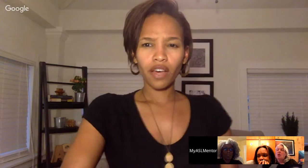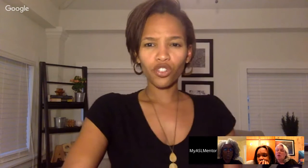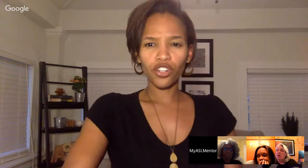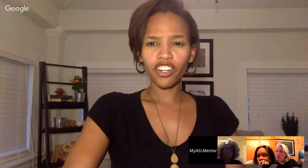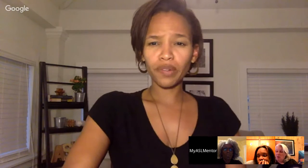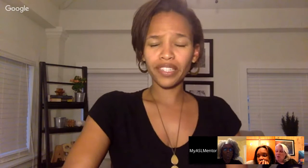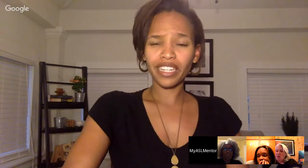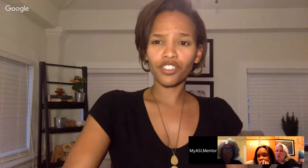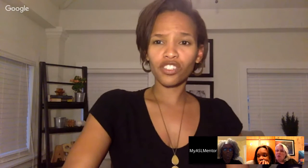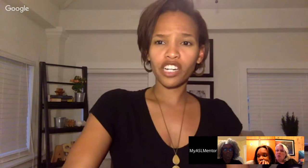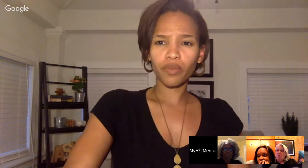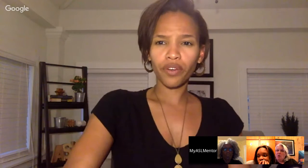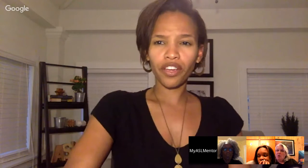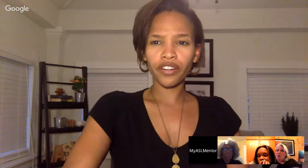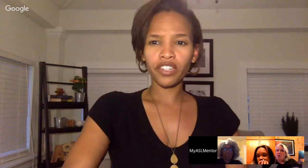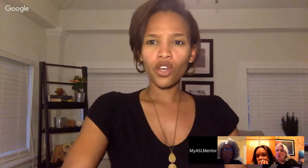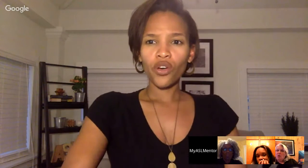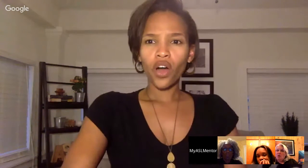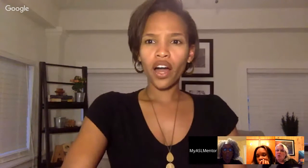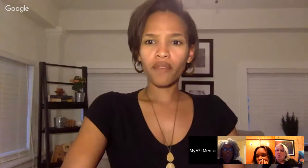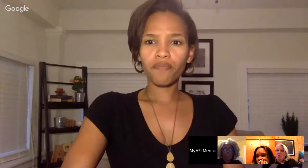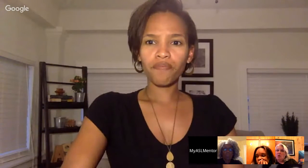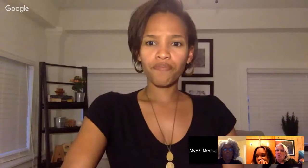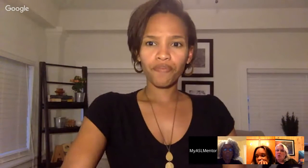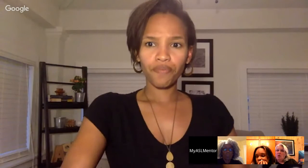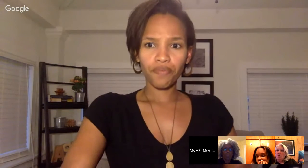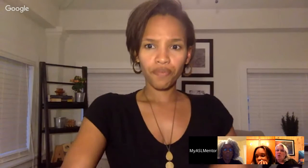I'm trying to remember exactly what she's talking about here. And